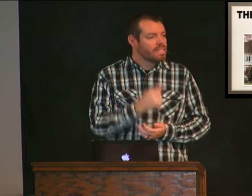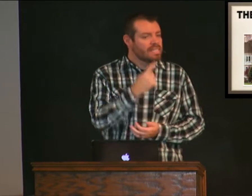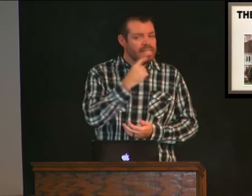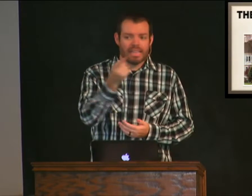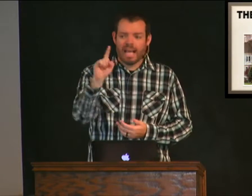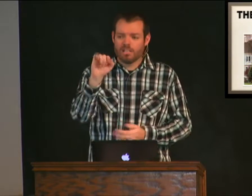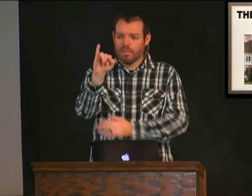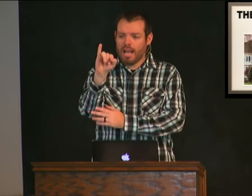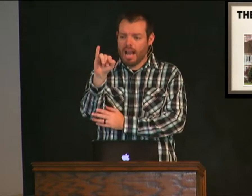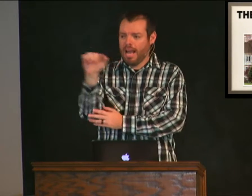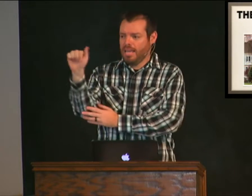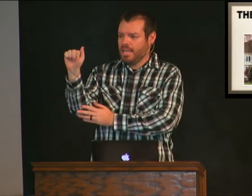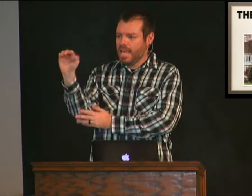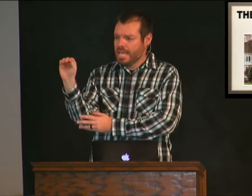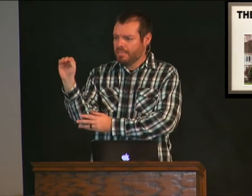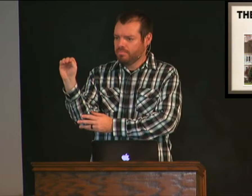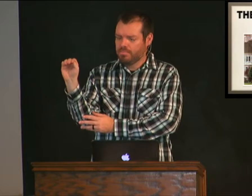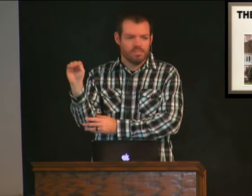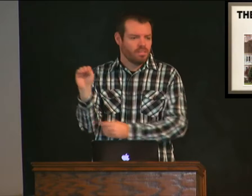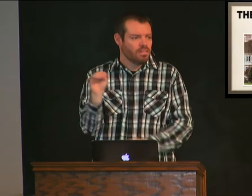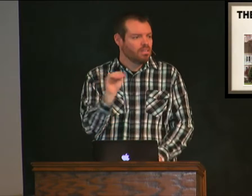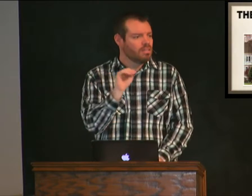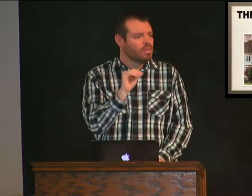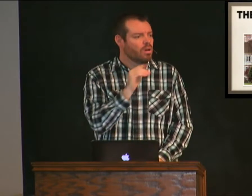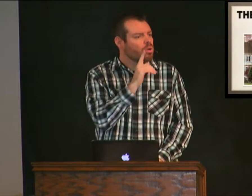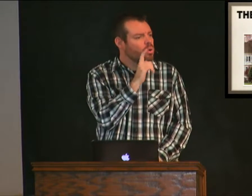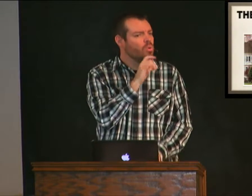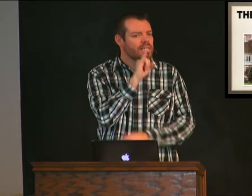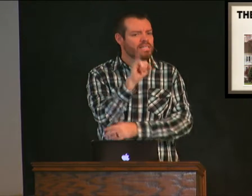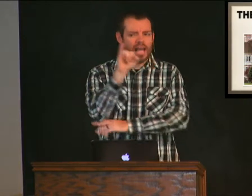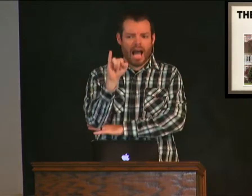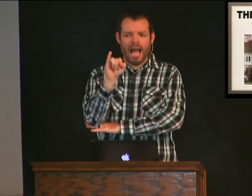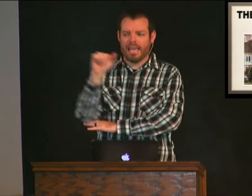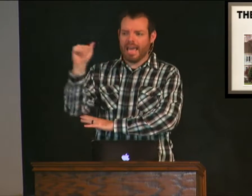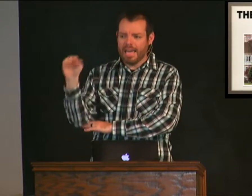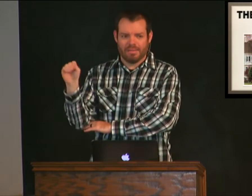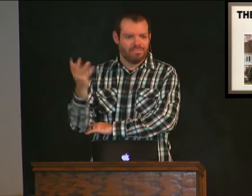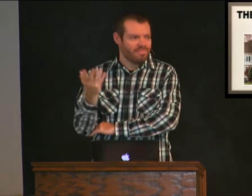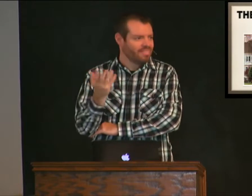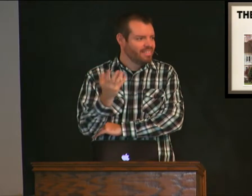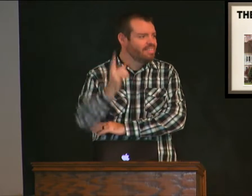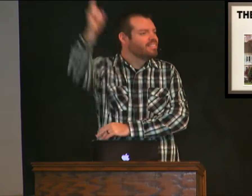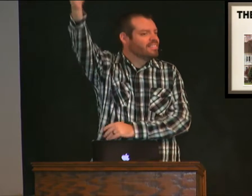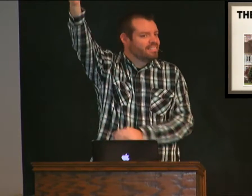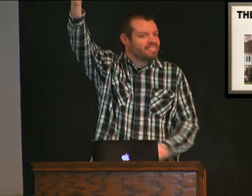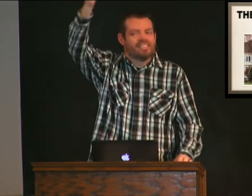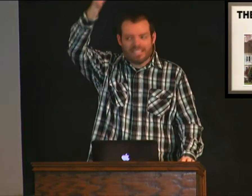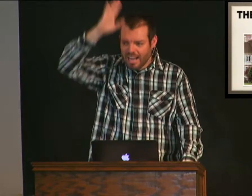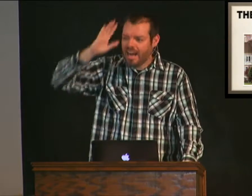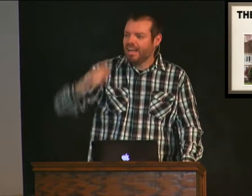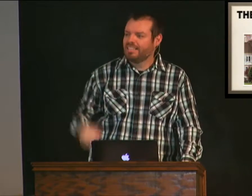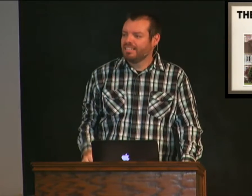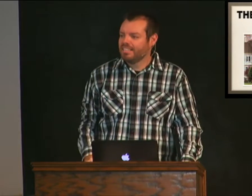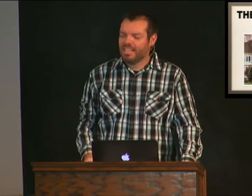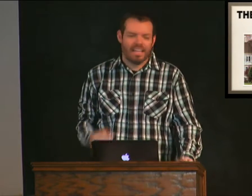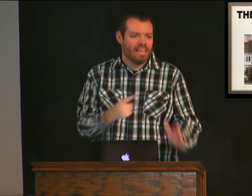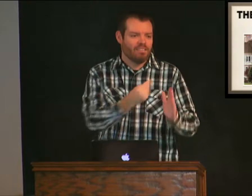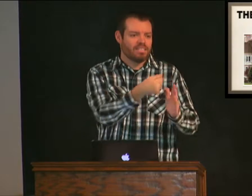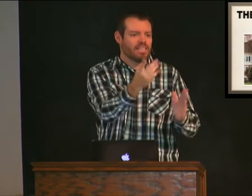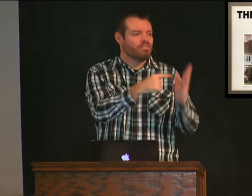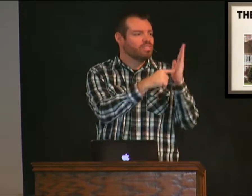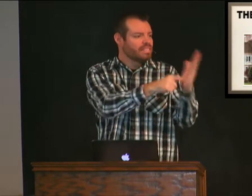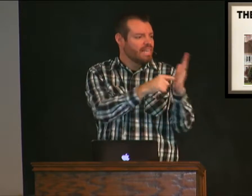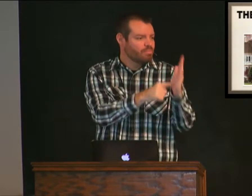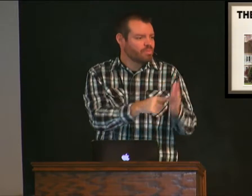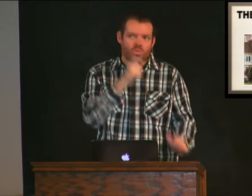So as I said last week, I am. Who is I am? God. I gave